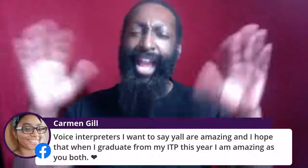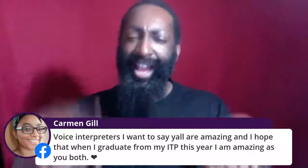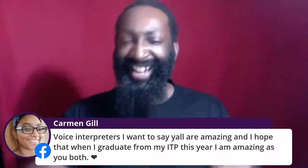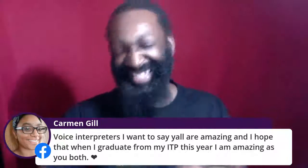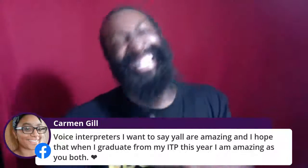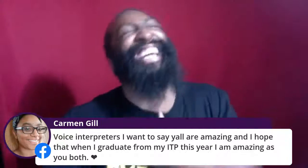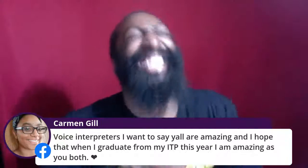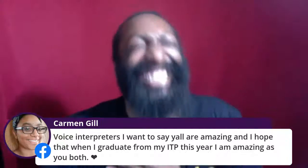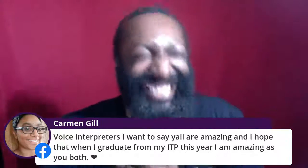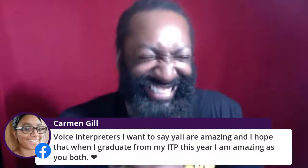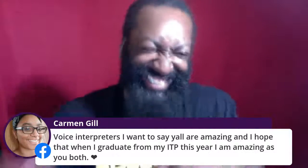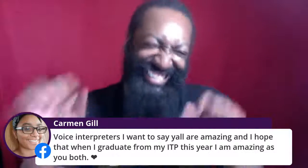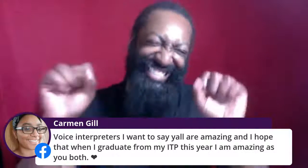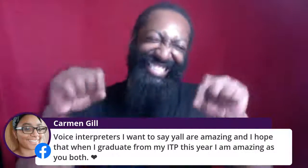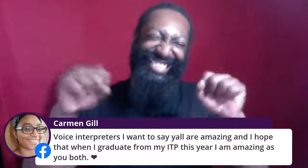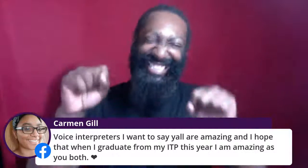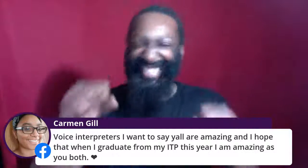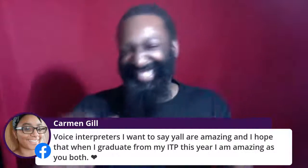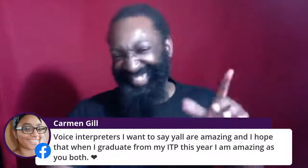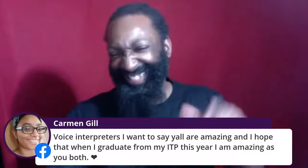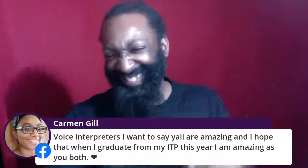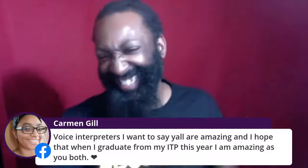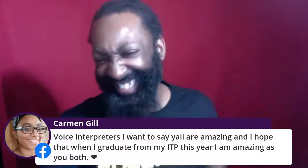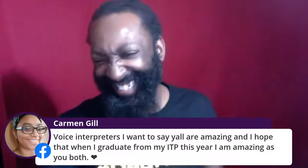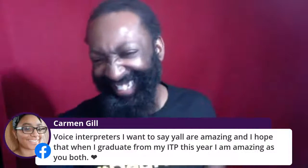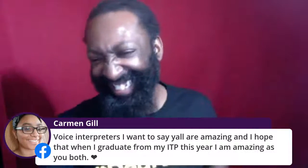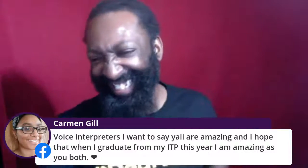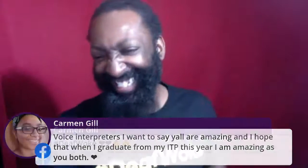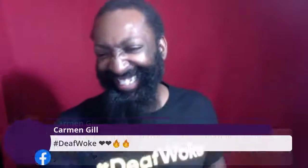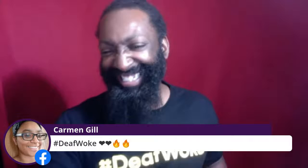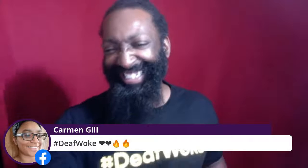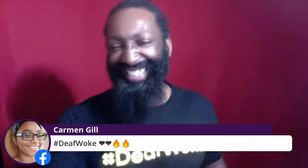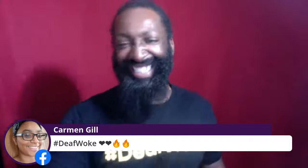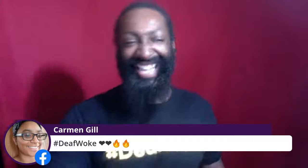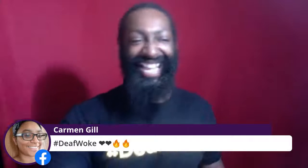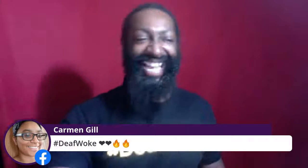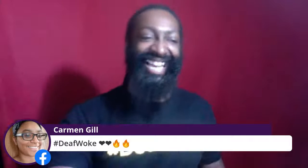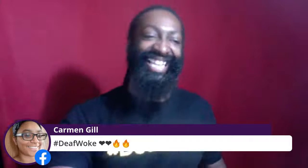Yeah. The interpreters are all right. Yeah.